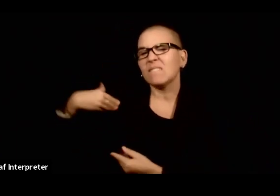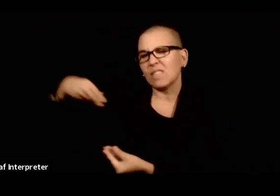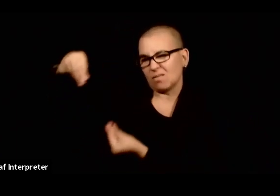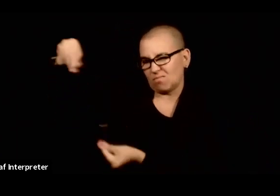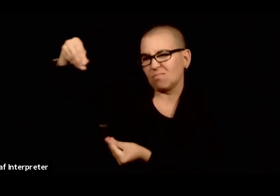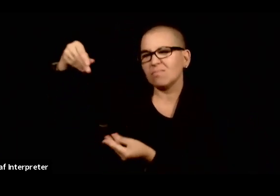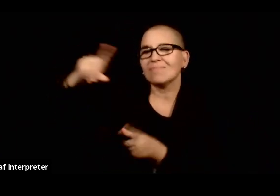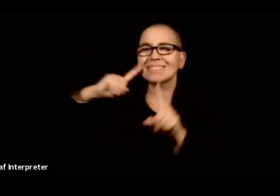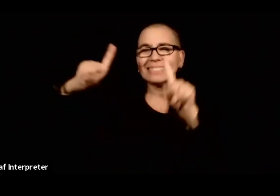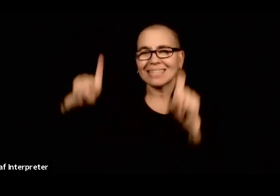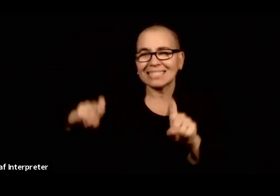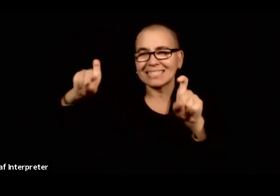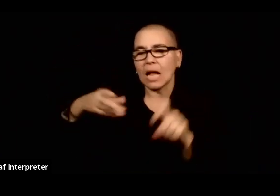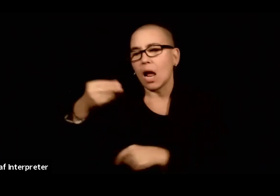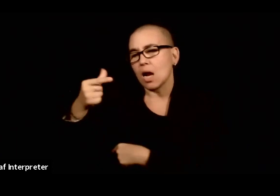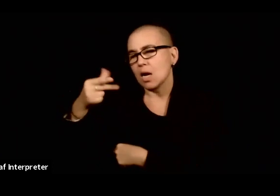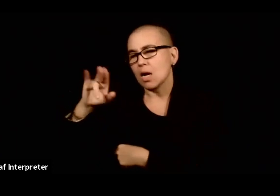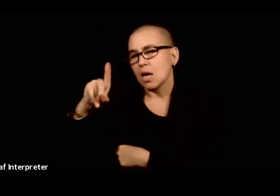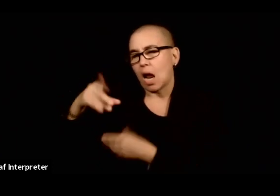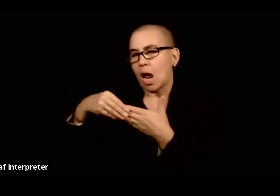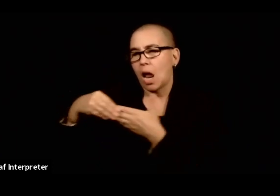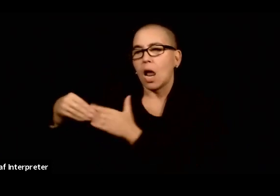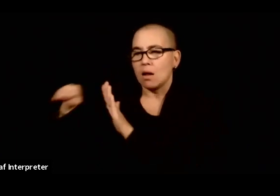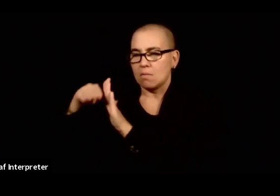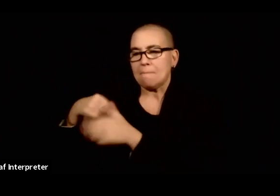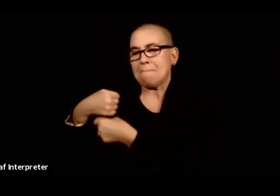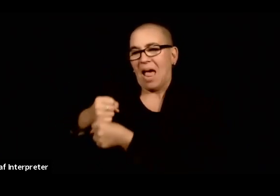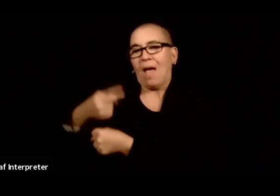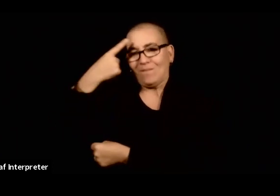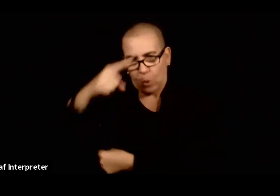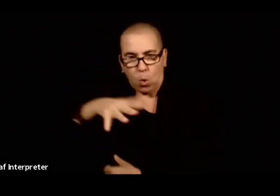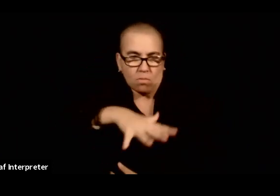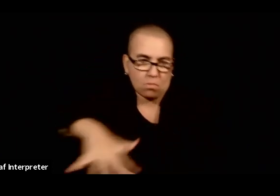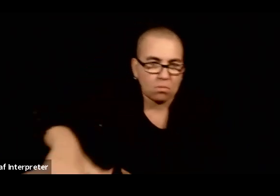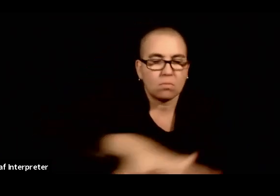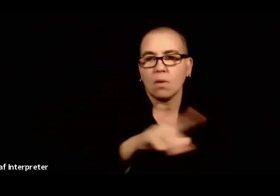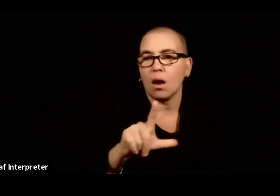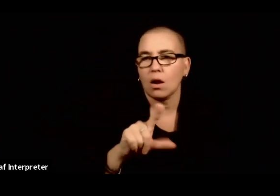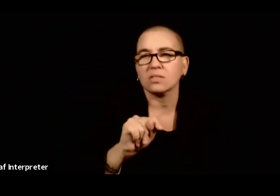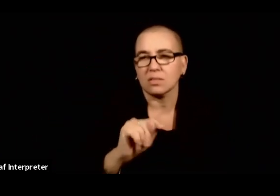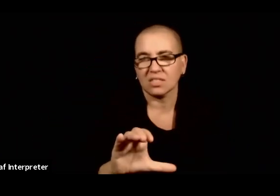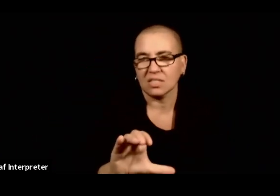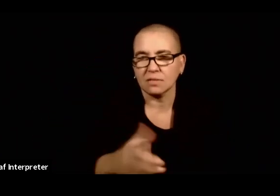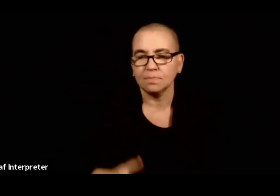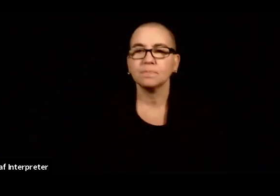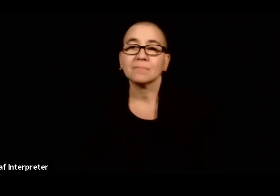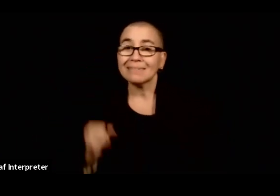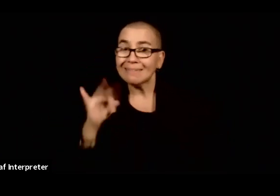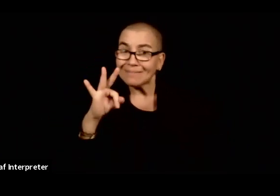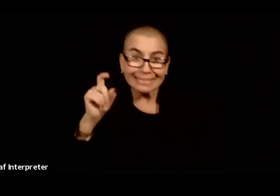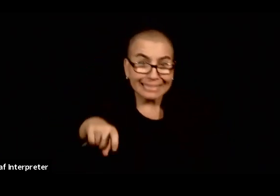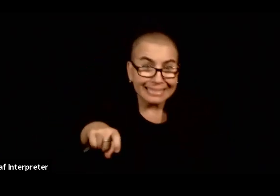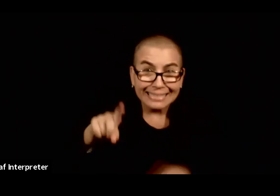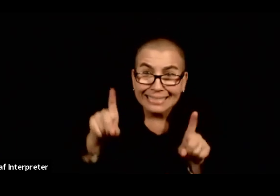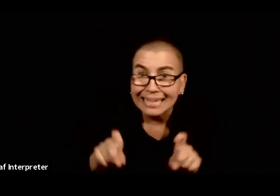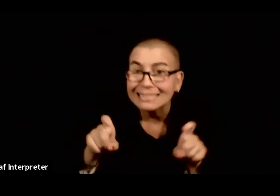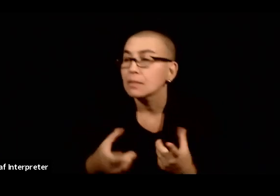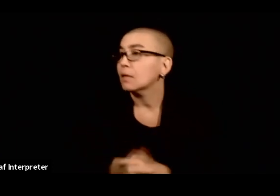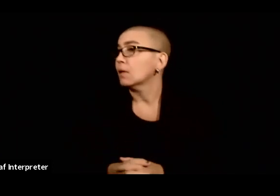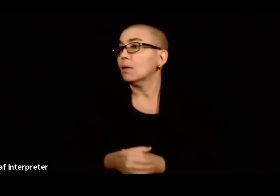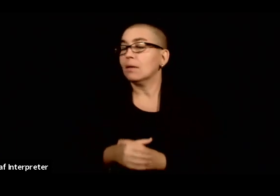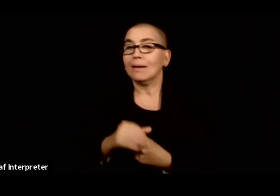that determines the testing needed when transitioning to visitation and activities level 2, at least initially, is the